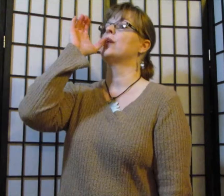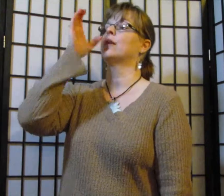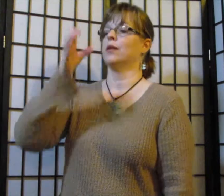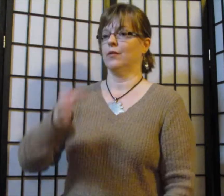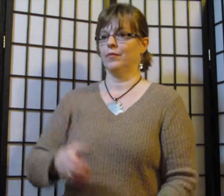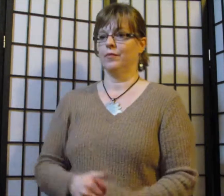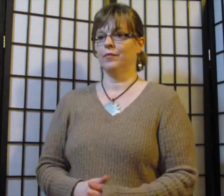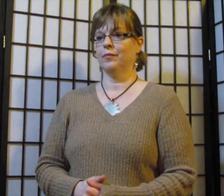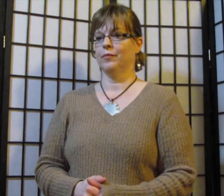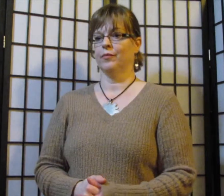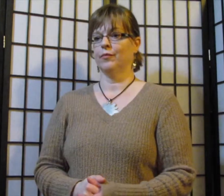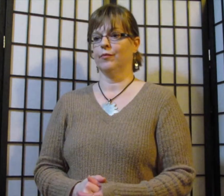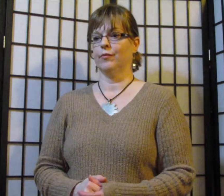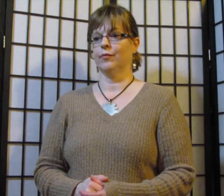Drink.